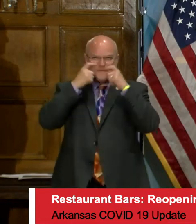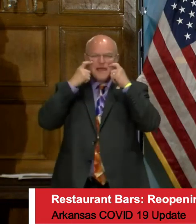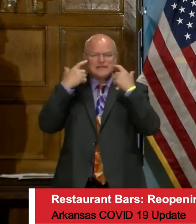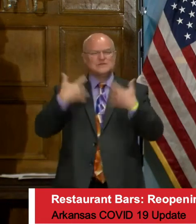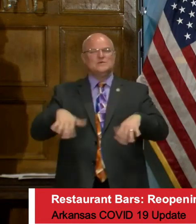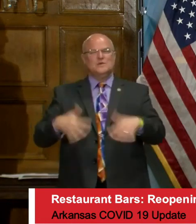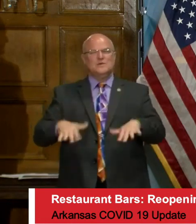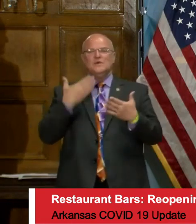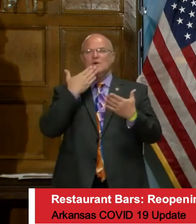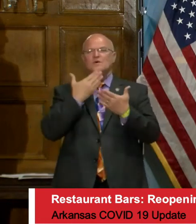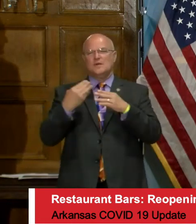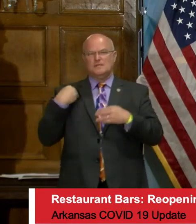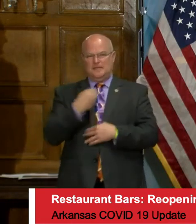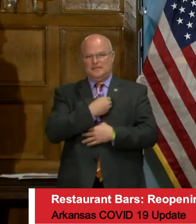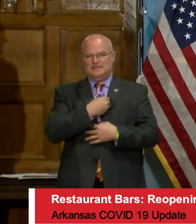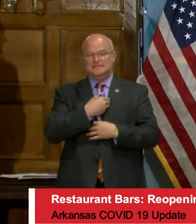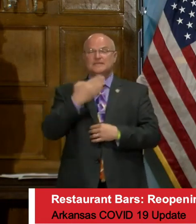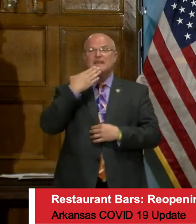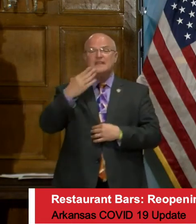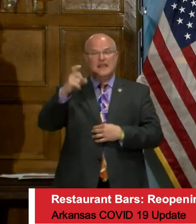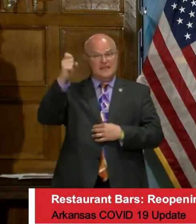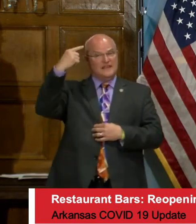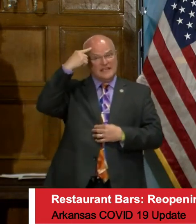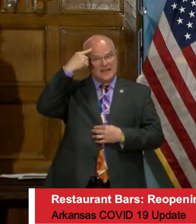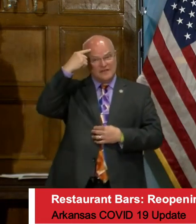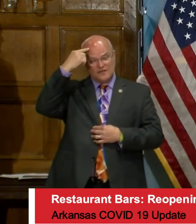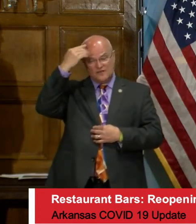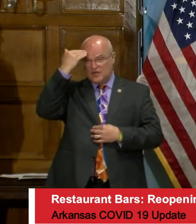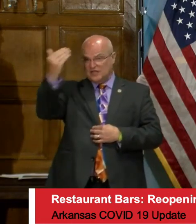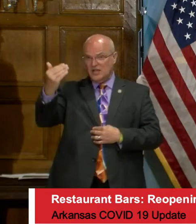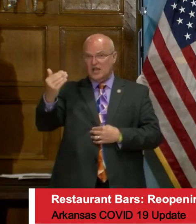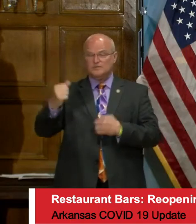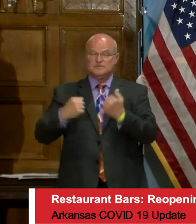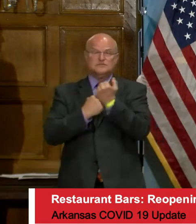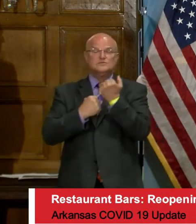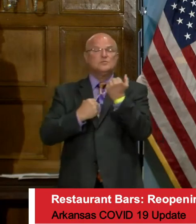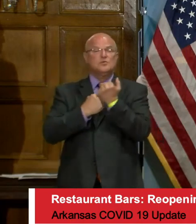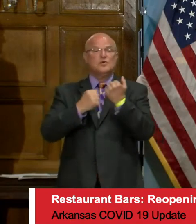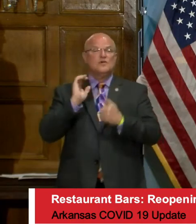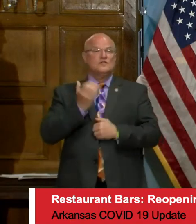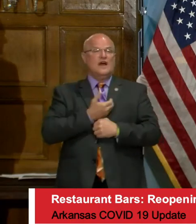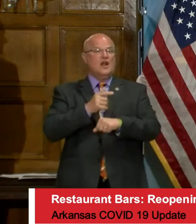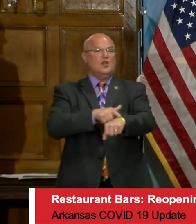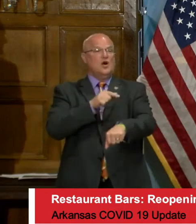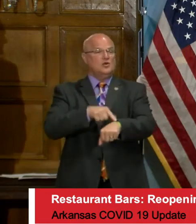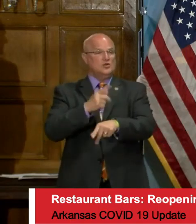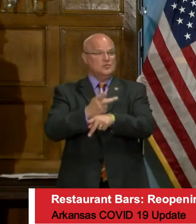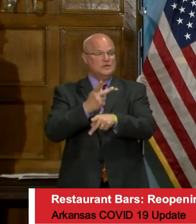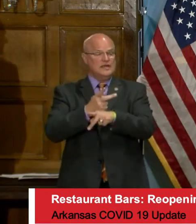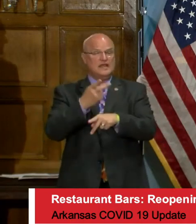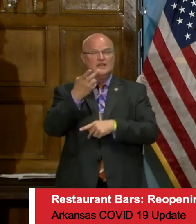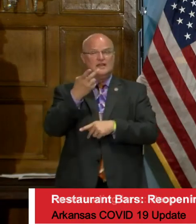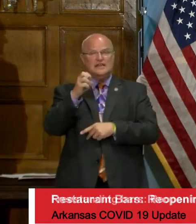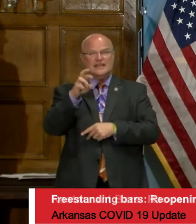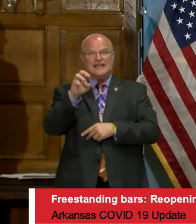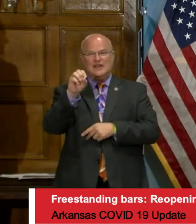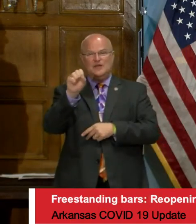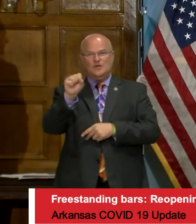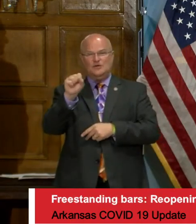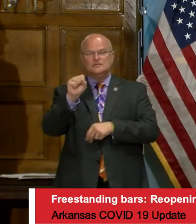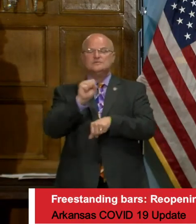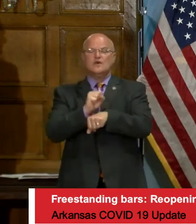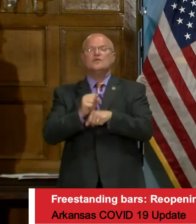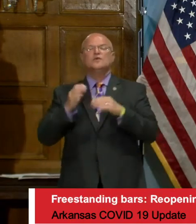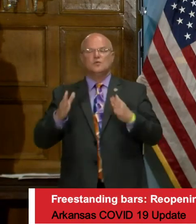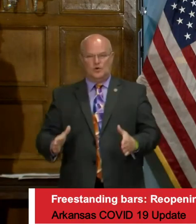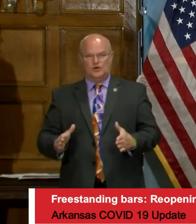great members of ours. Thank you to Governor Hutchinson for your acknowledgement and support of our long-term care heroes, our workers. The